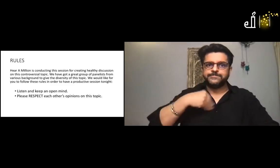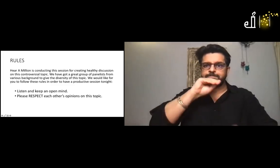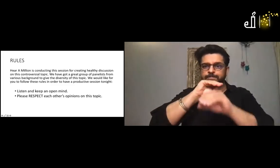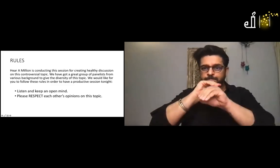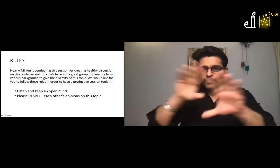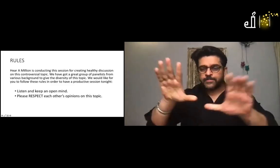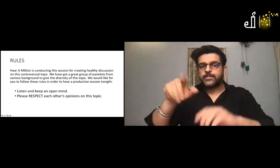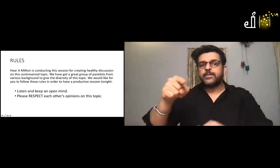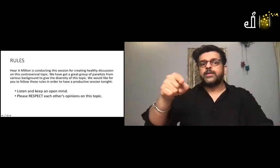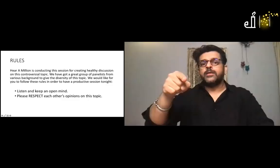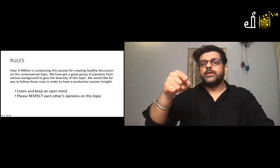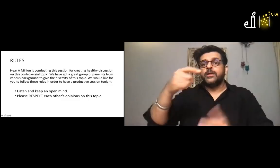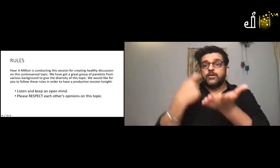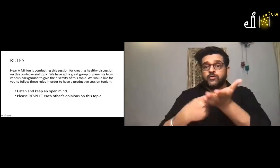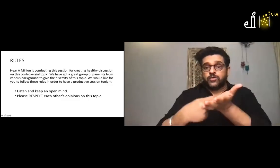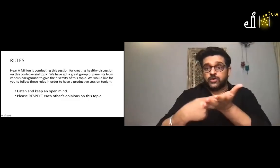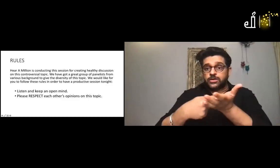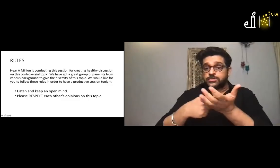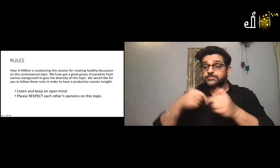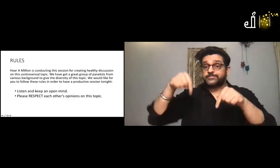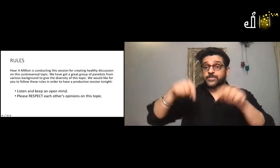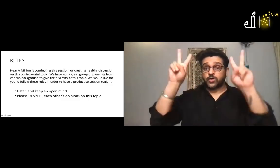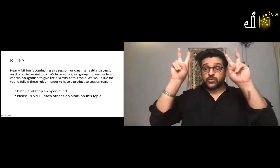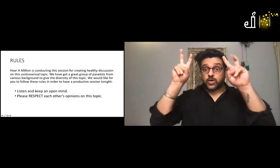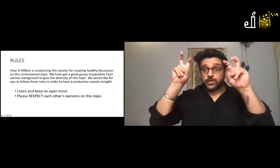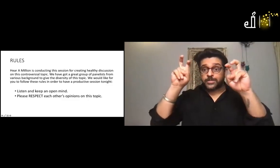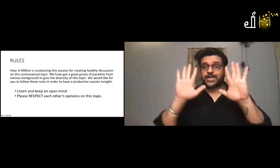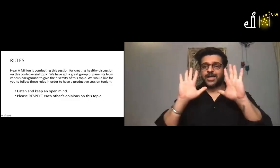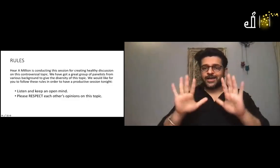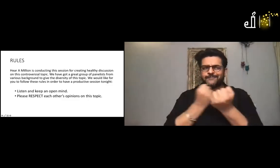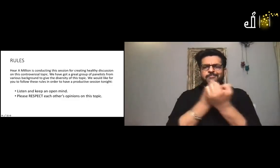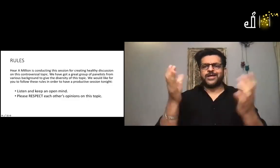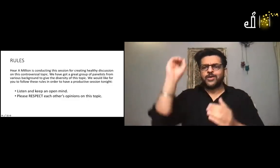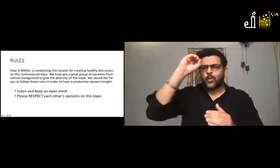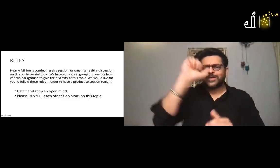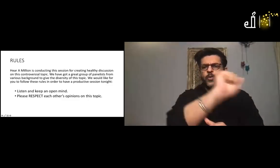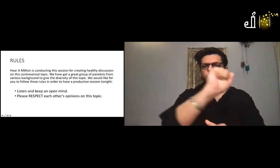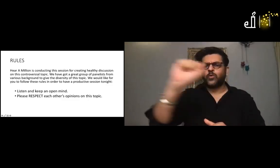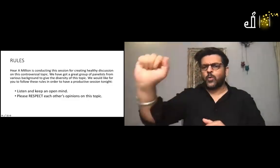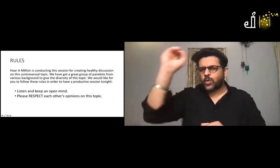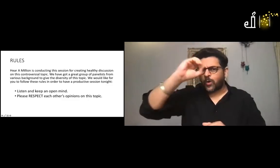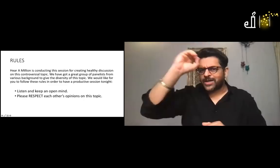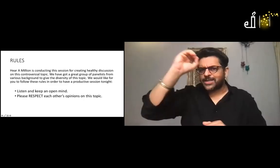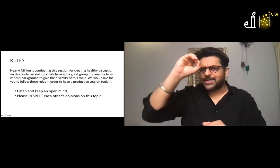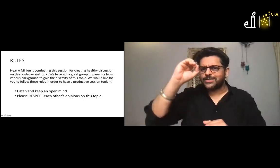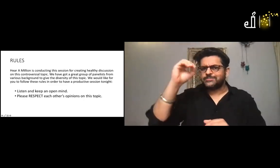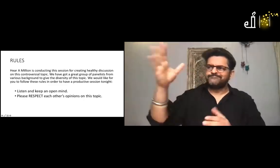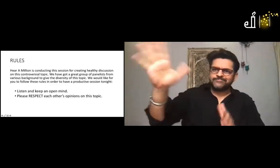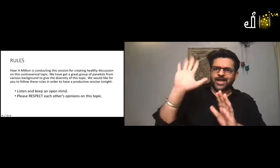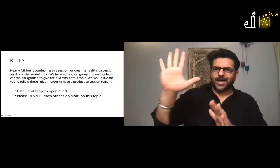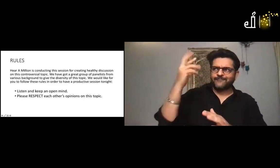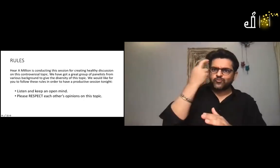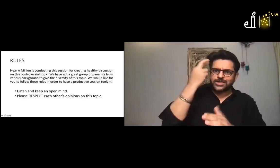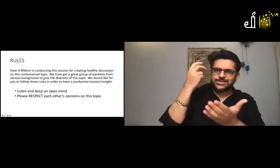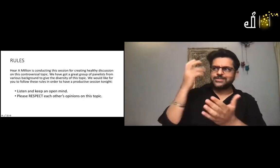Great. Let me repeat to let you all know that the rules for today is that we will